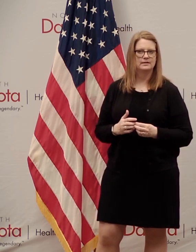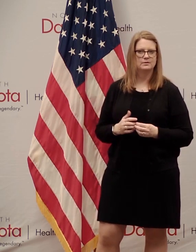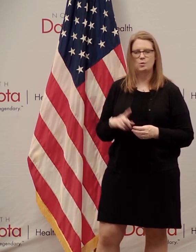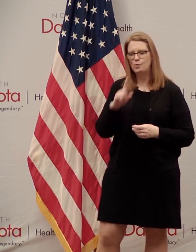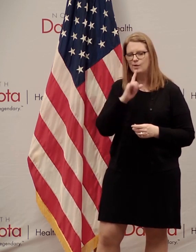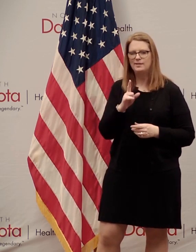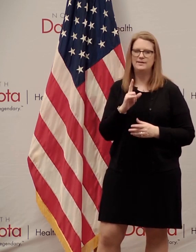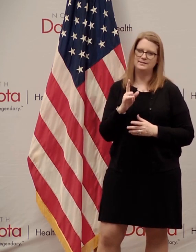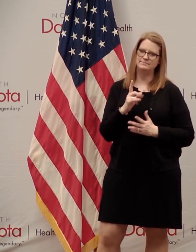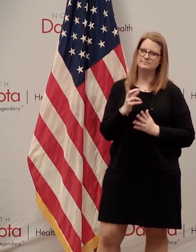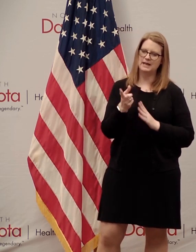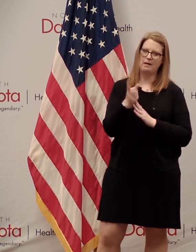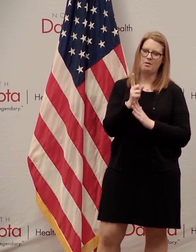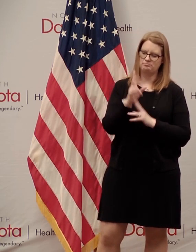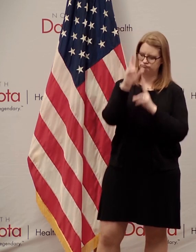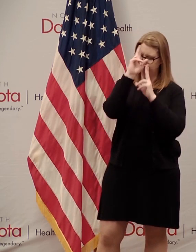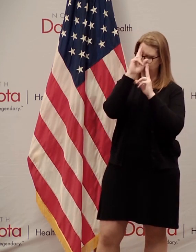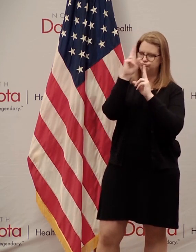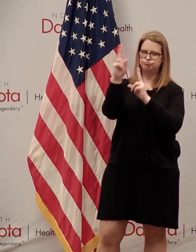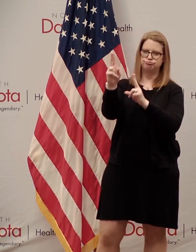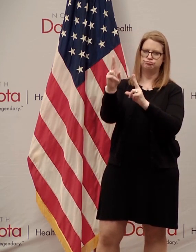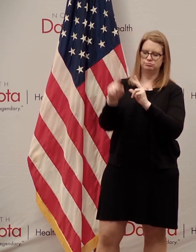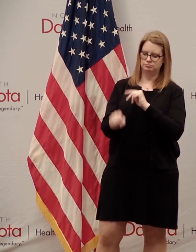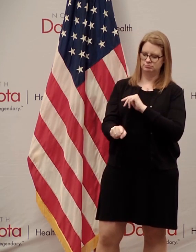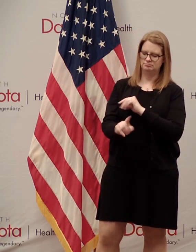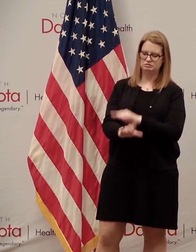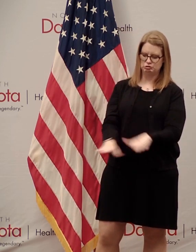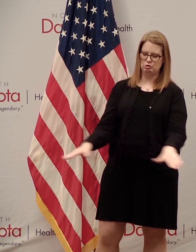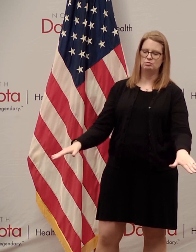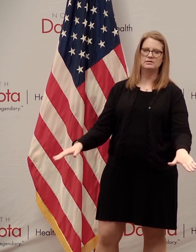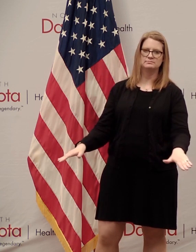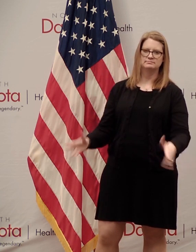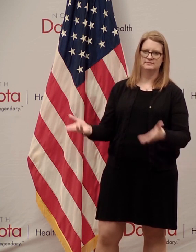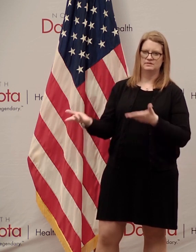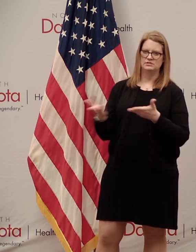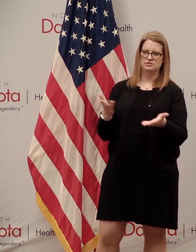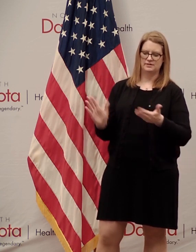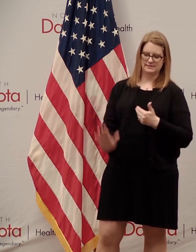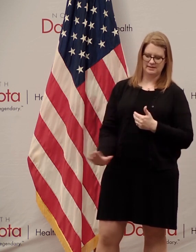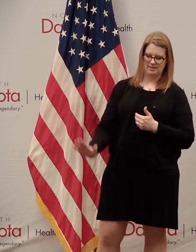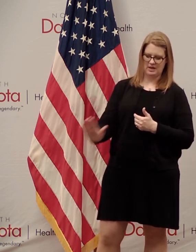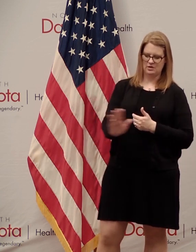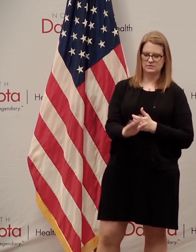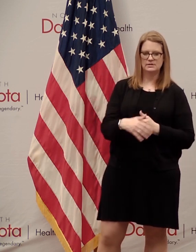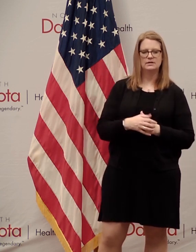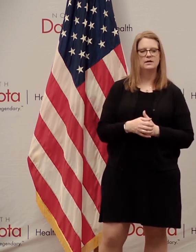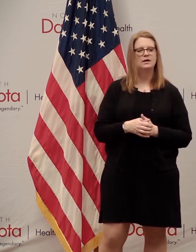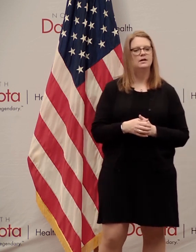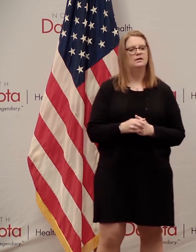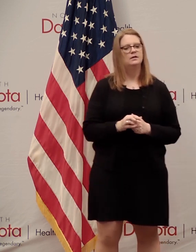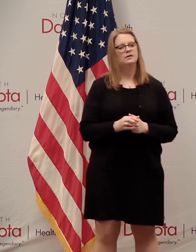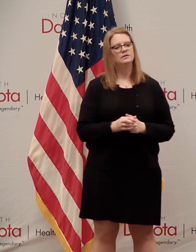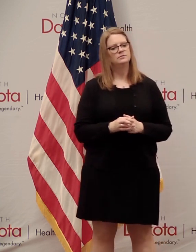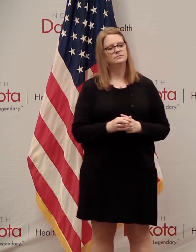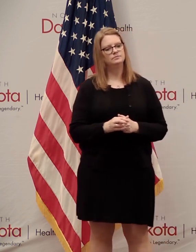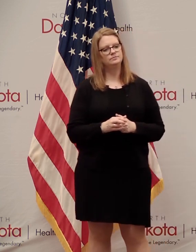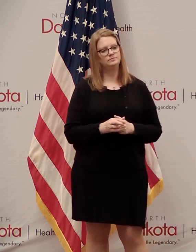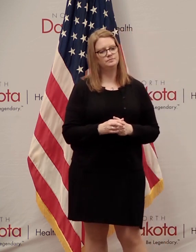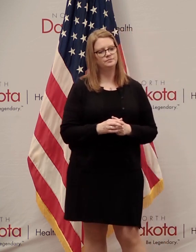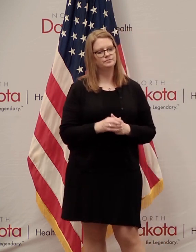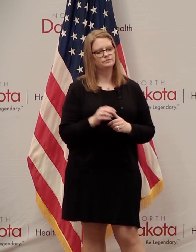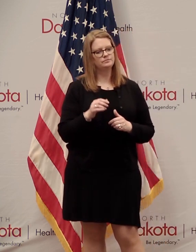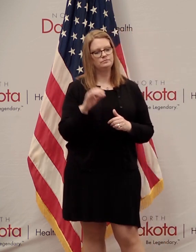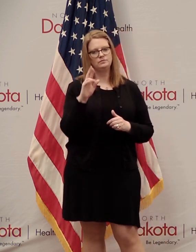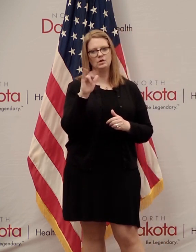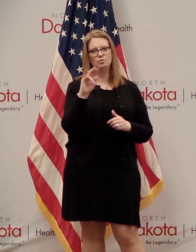moment and thank those amazing young people and their families for their service. And as has been said by author